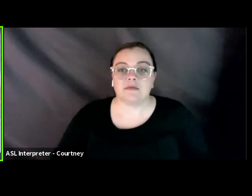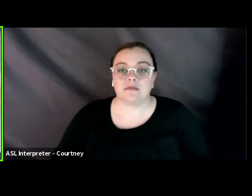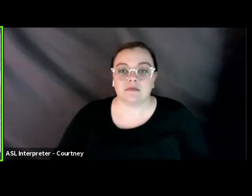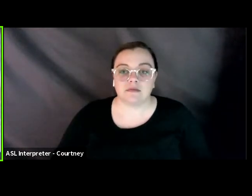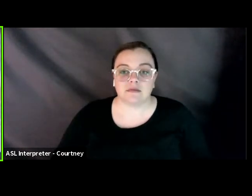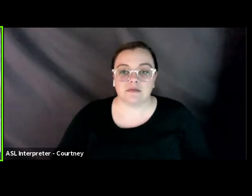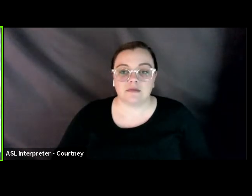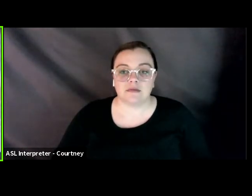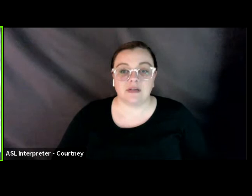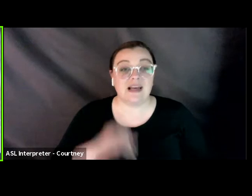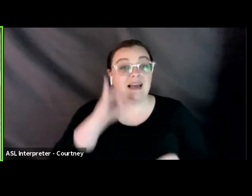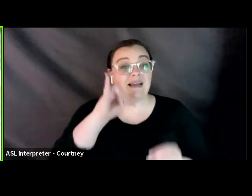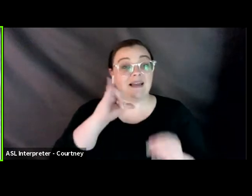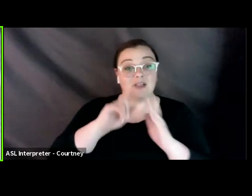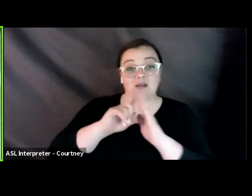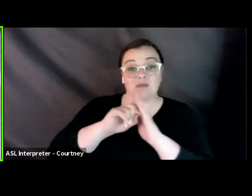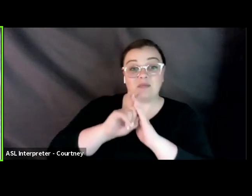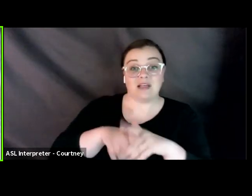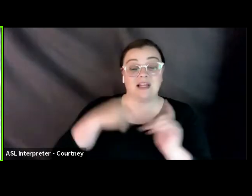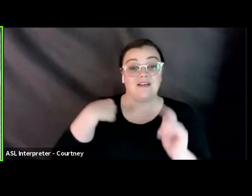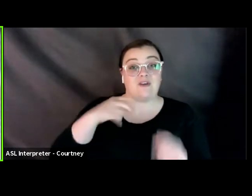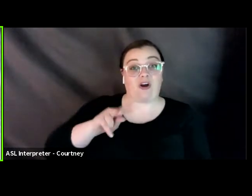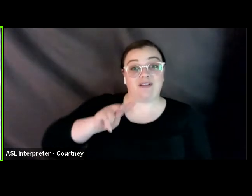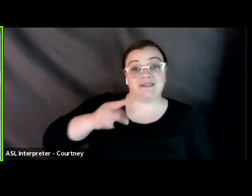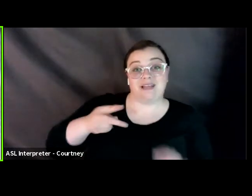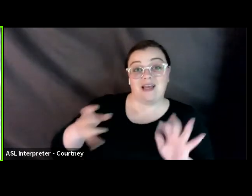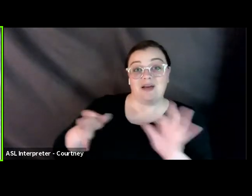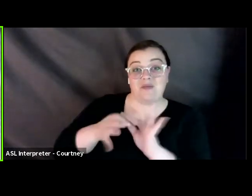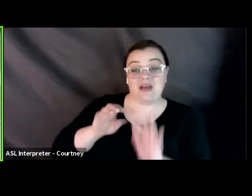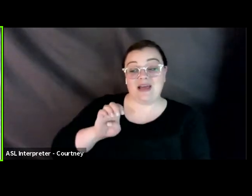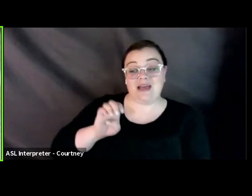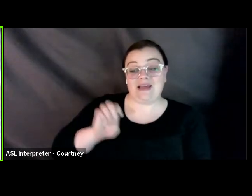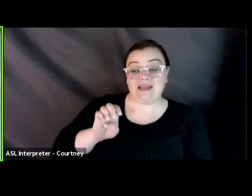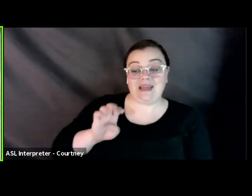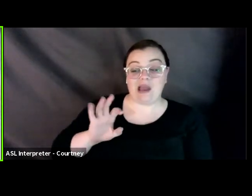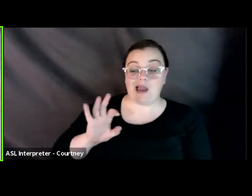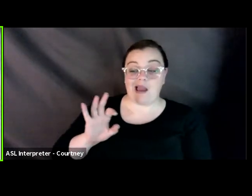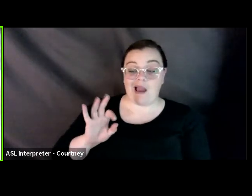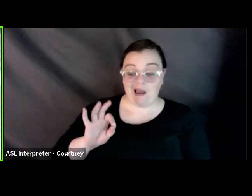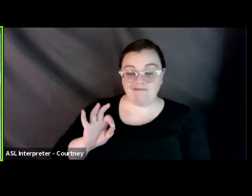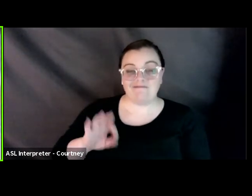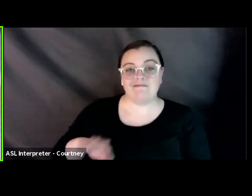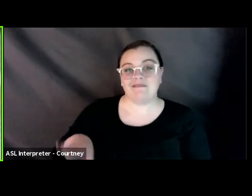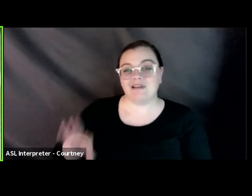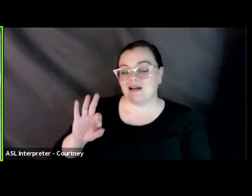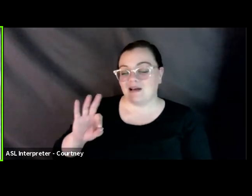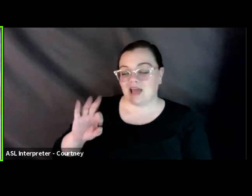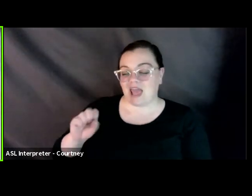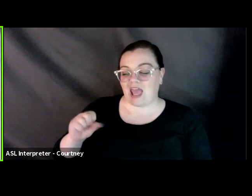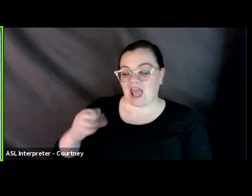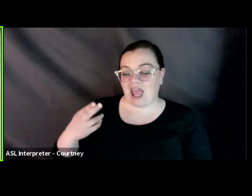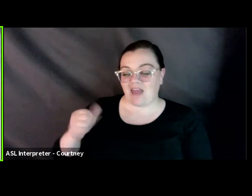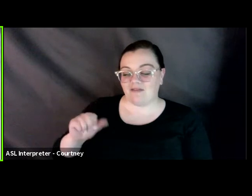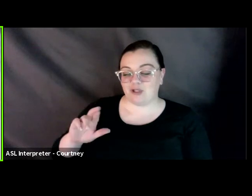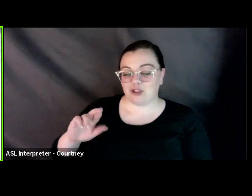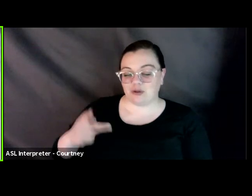And that's the beginning of our second bridge, which is the E, F, F sharp above this high C.